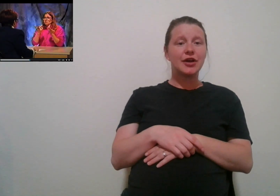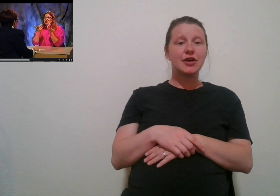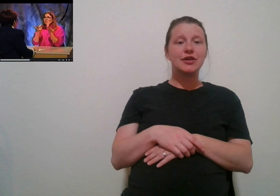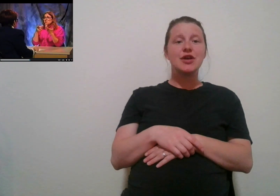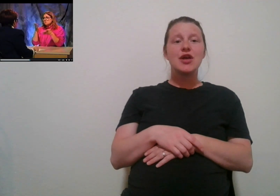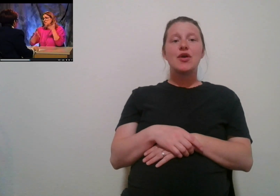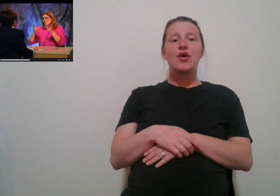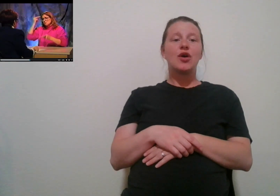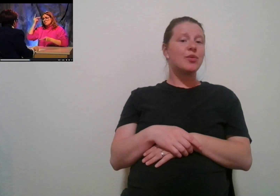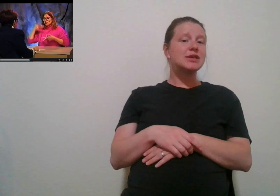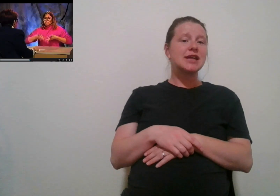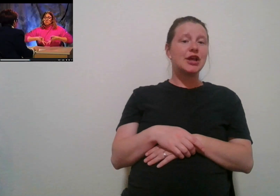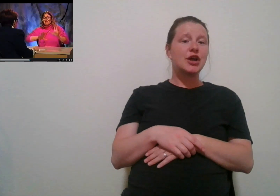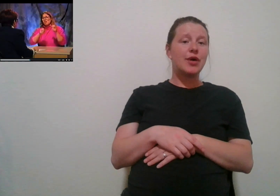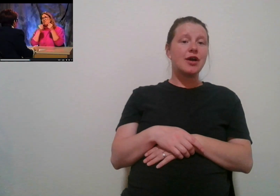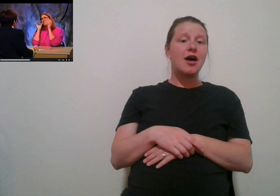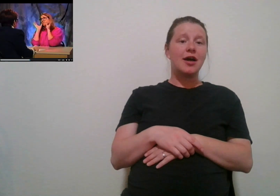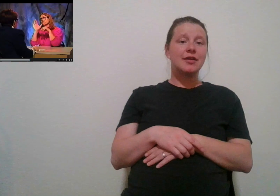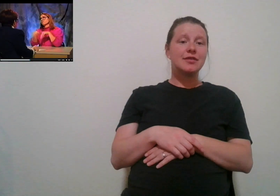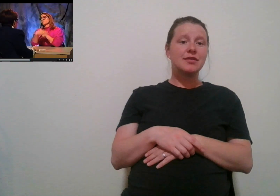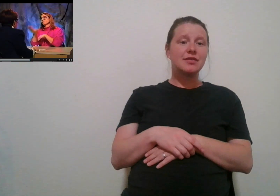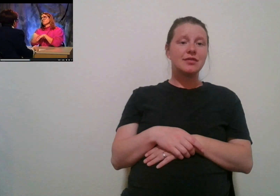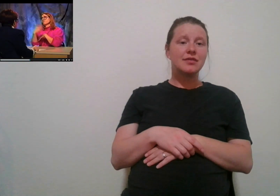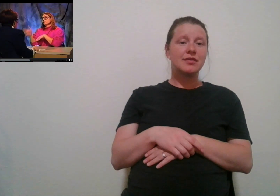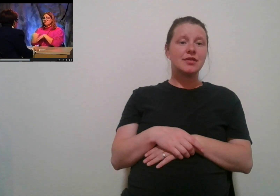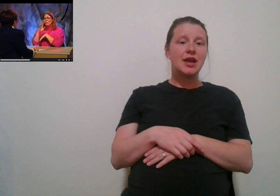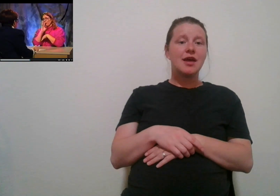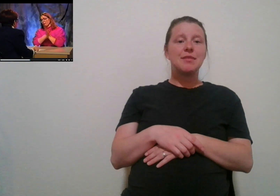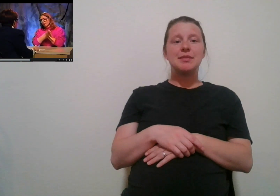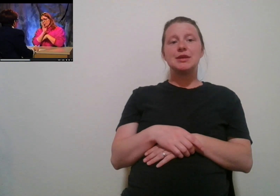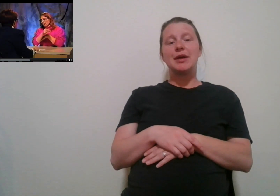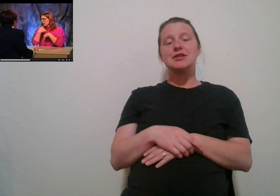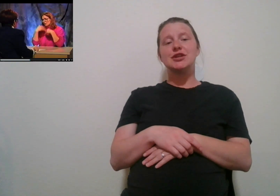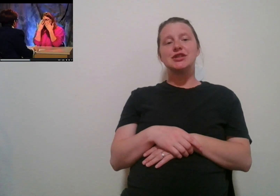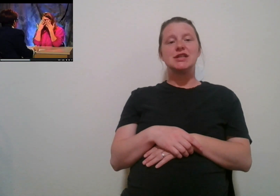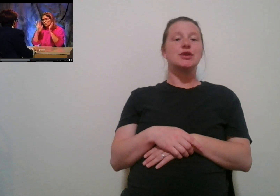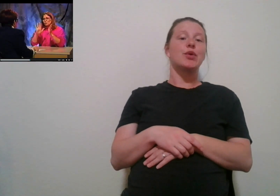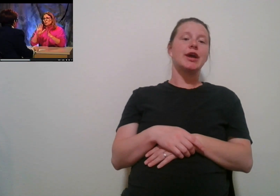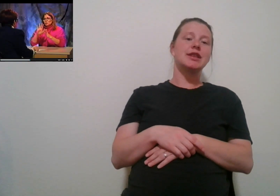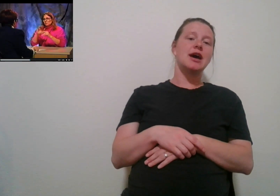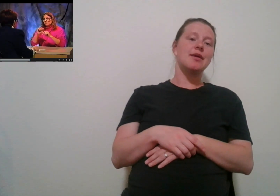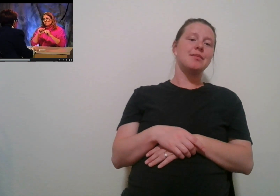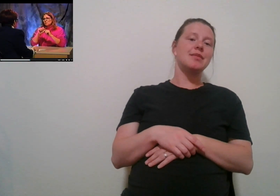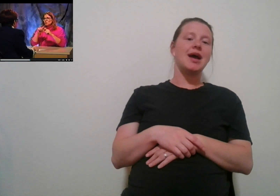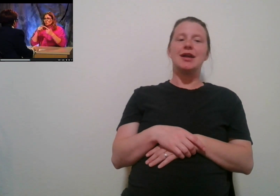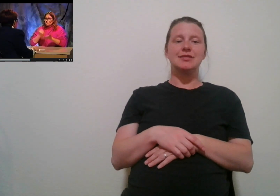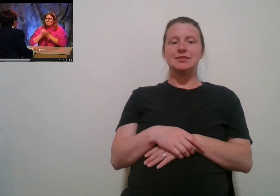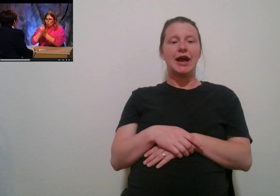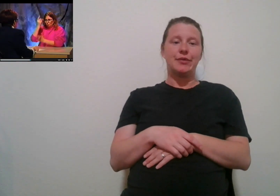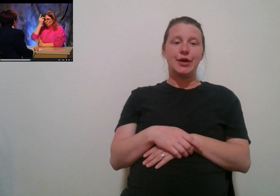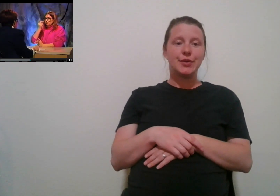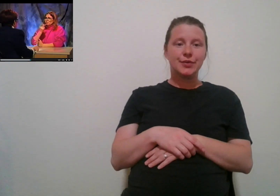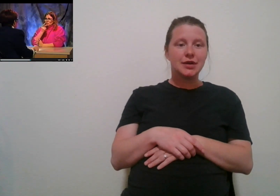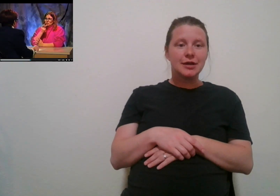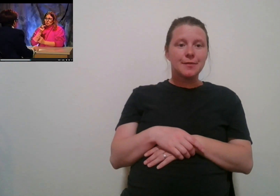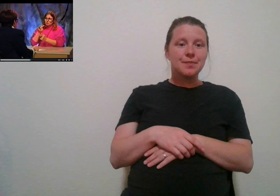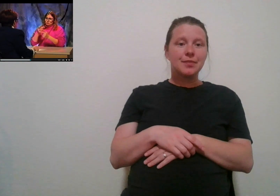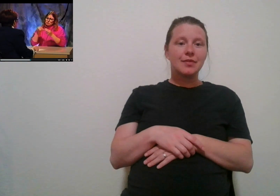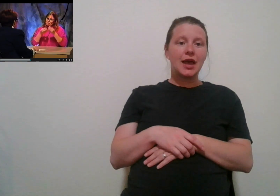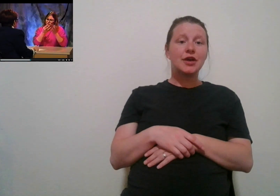is tired or what's kind of going on. Maybe the parents are just ignoring them. I don't